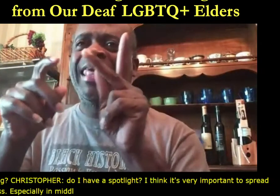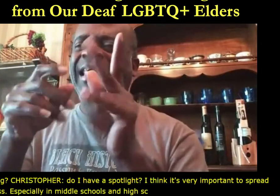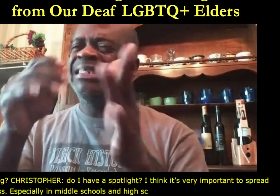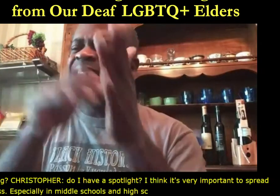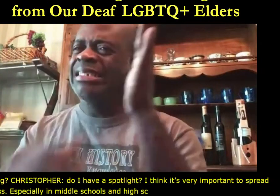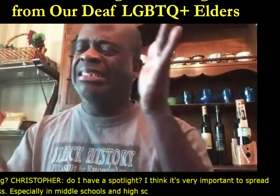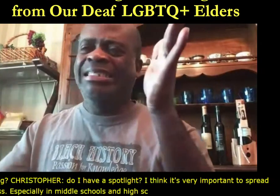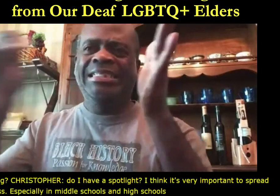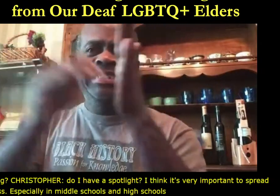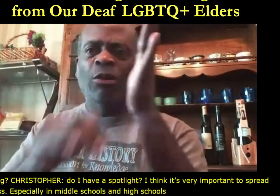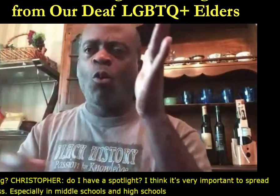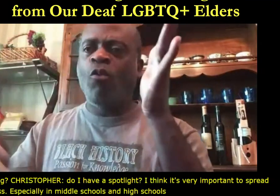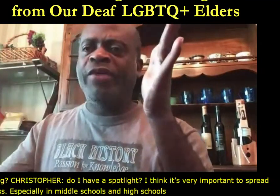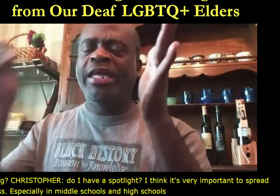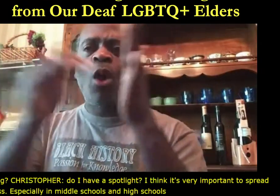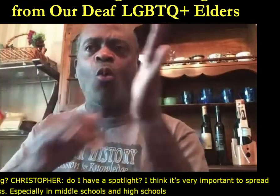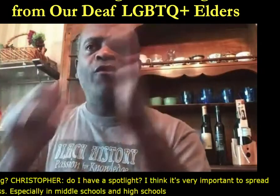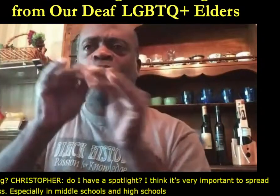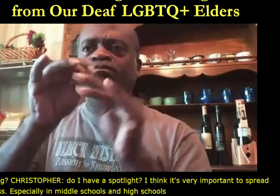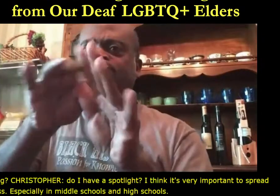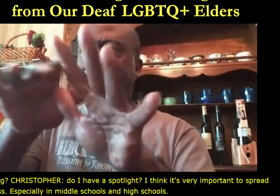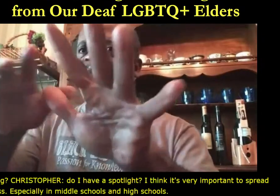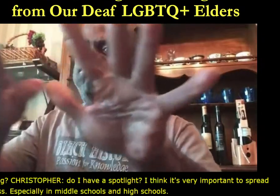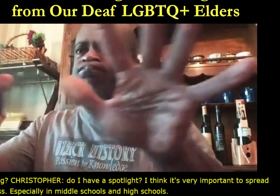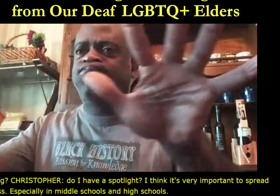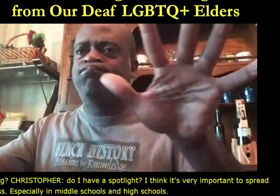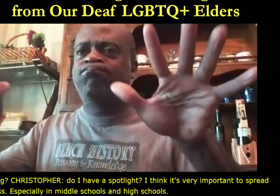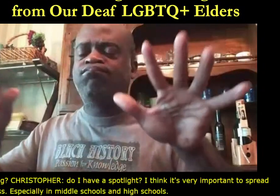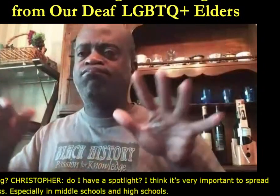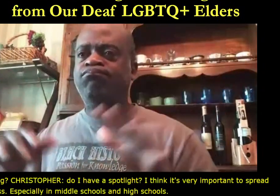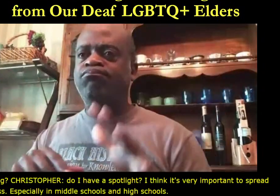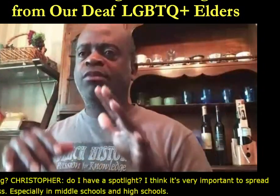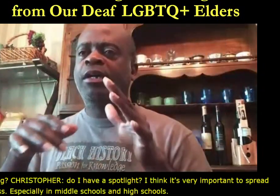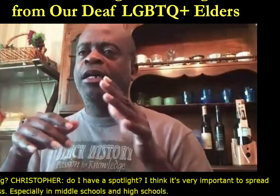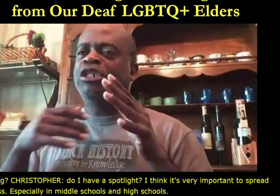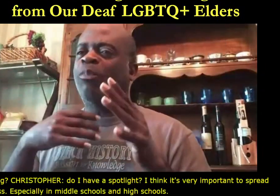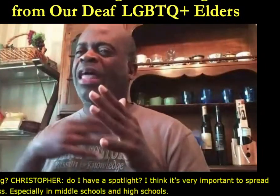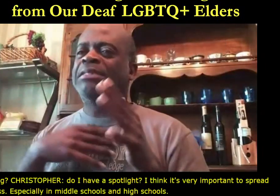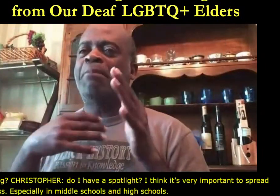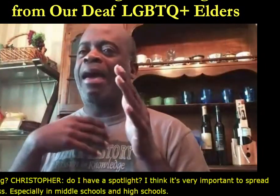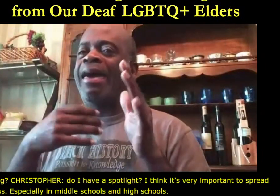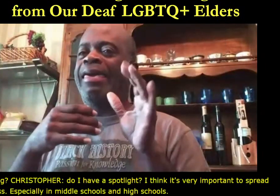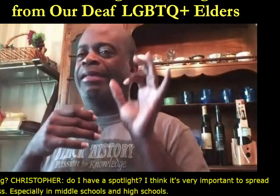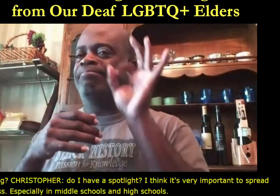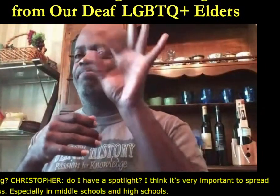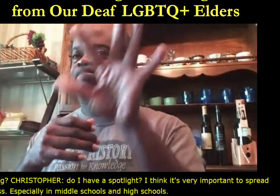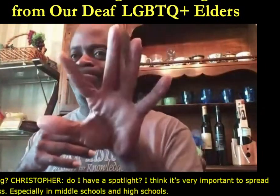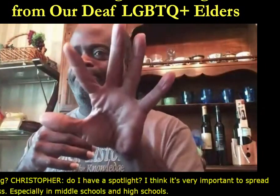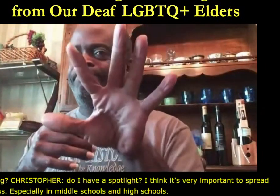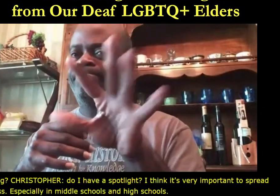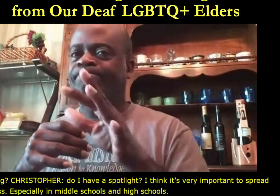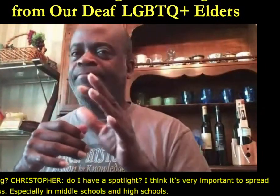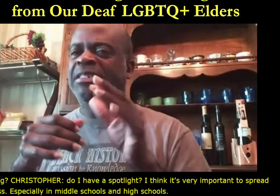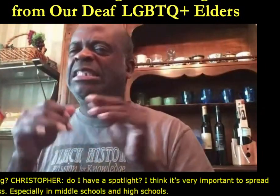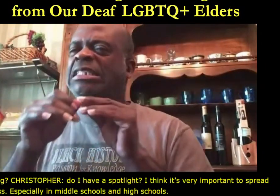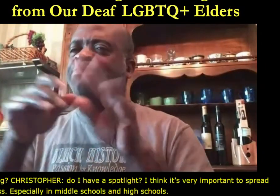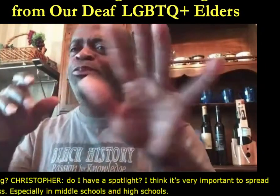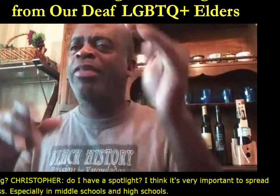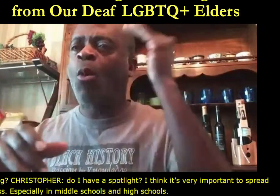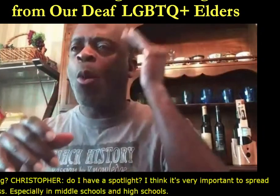that we can start to tell people that it's not okay to bully members of the lgbtq communities um that's my advice